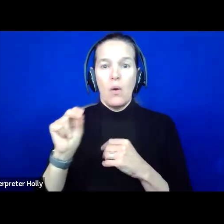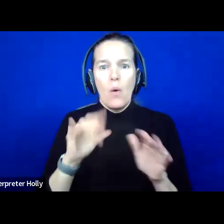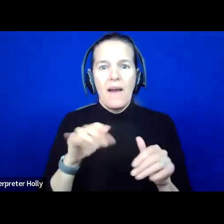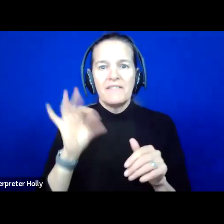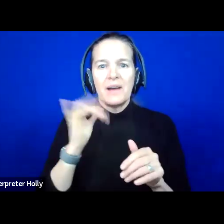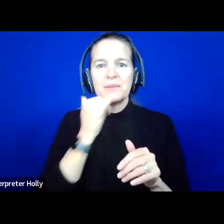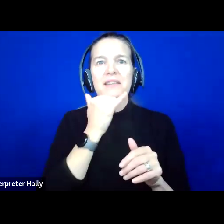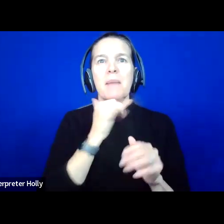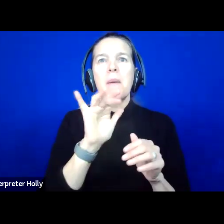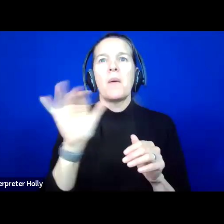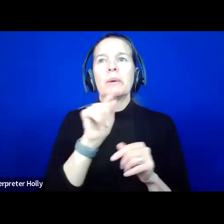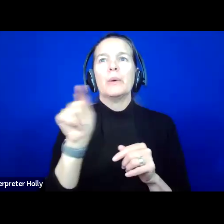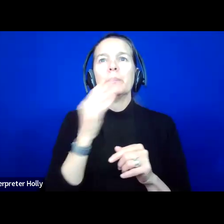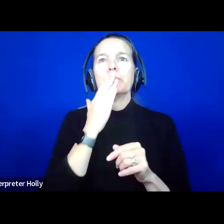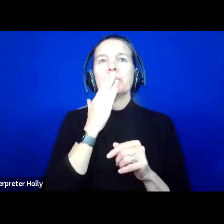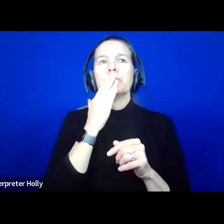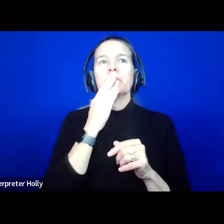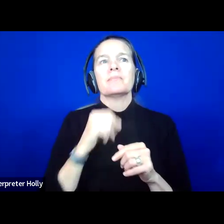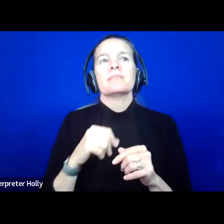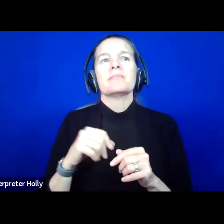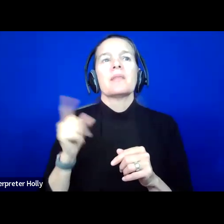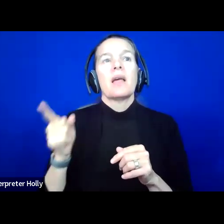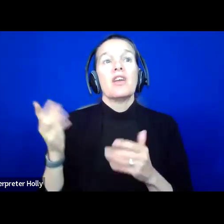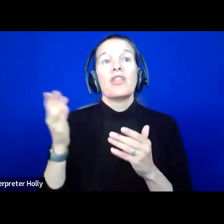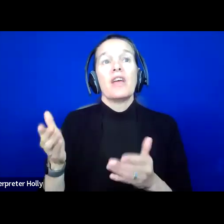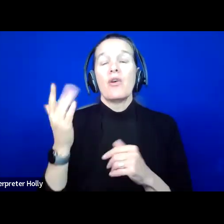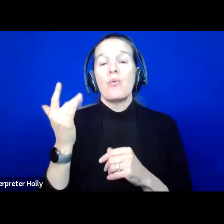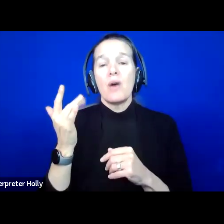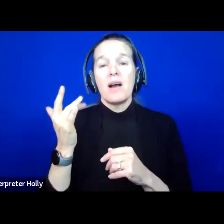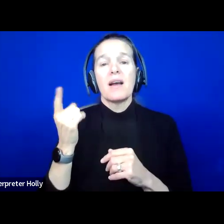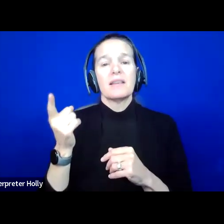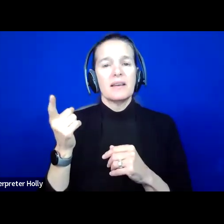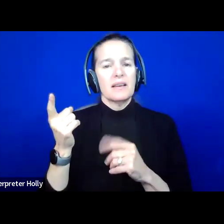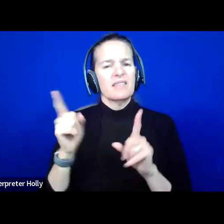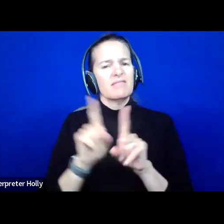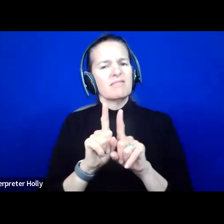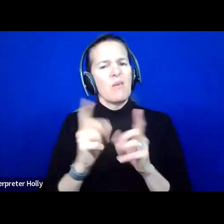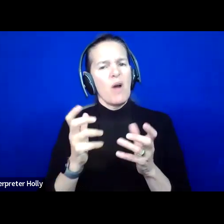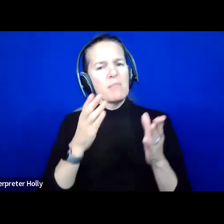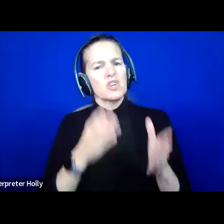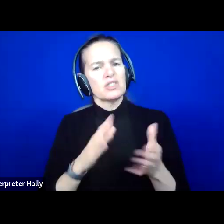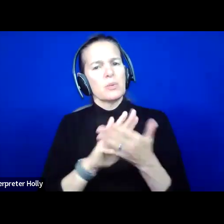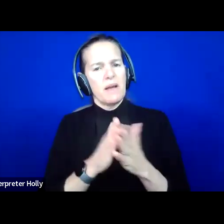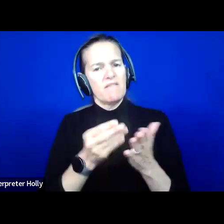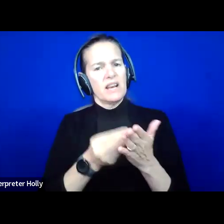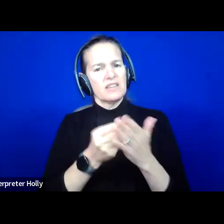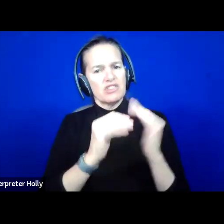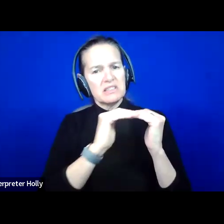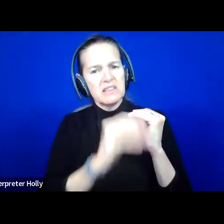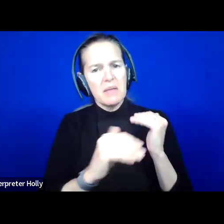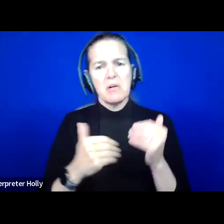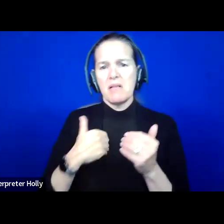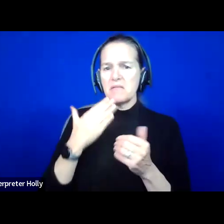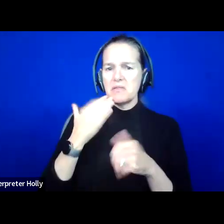here. They really are there because they want to see this person become financially stable. They want to see this person have gainful